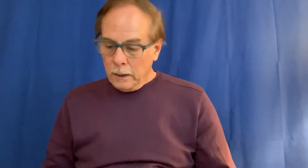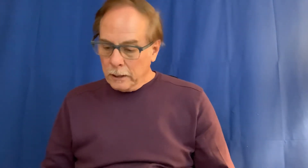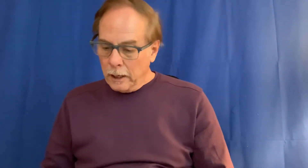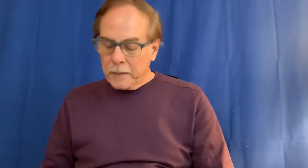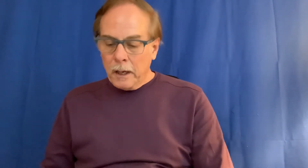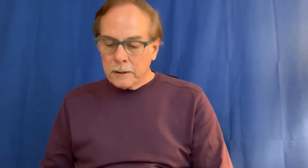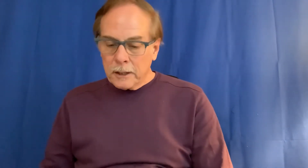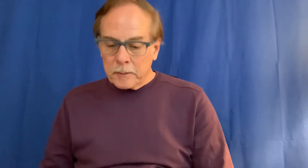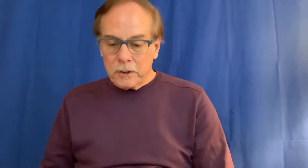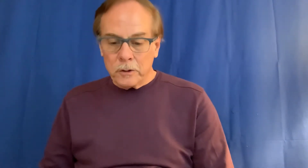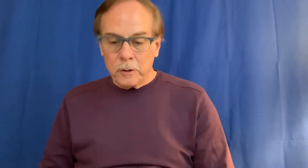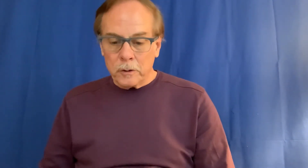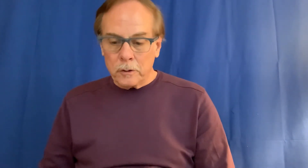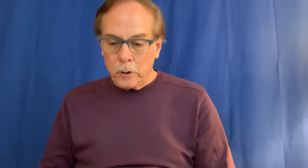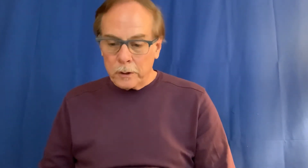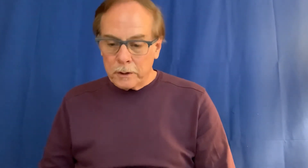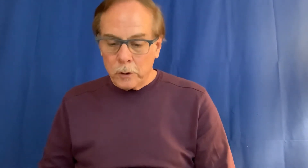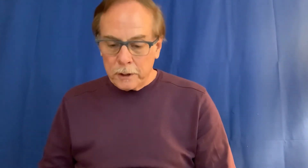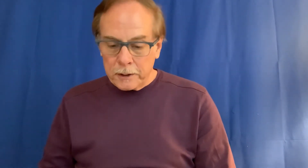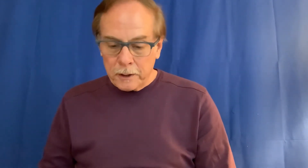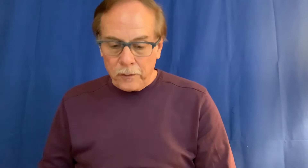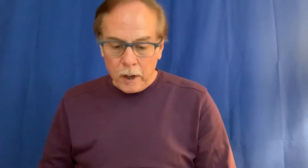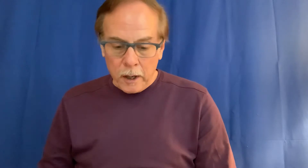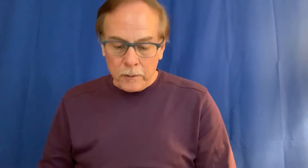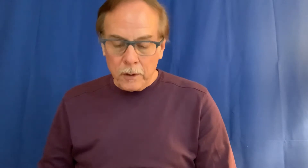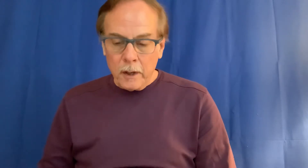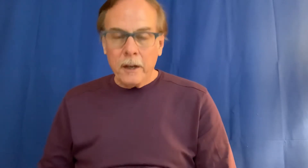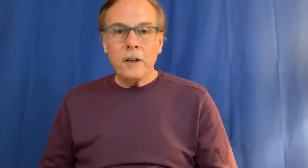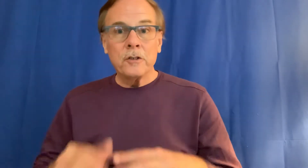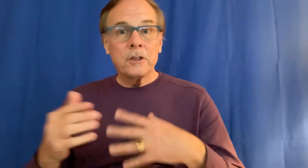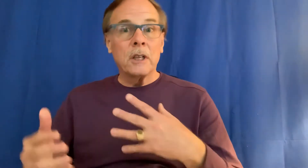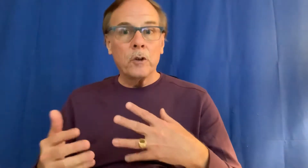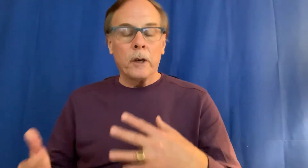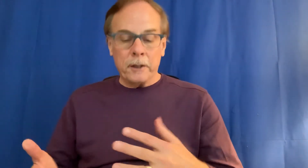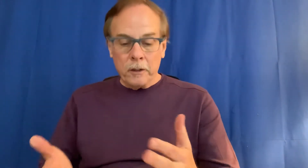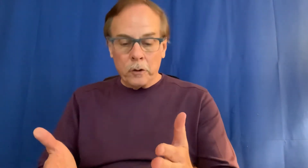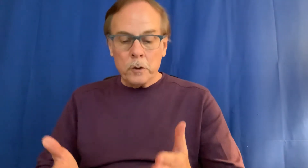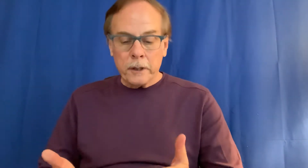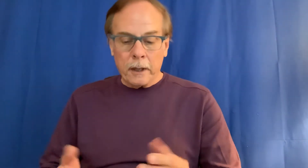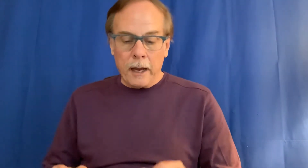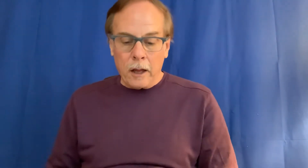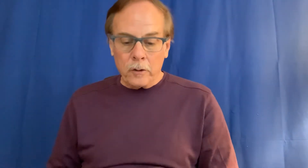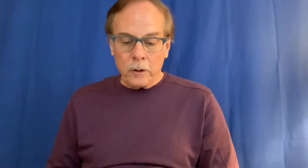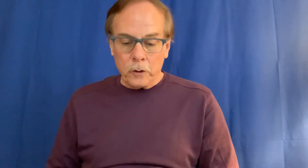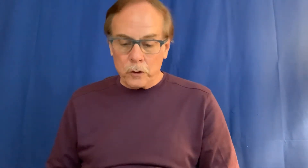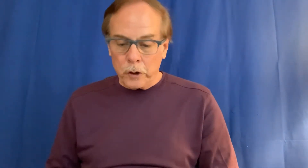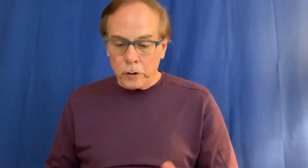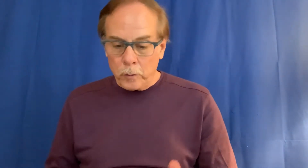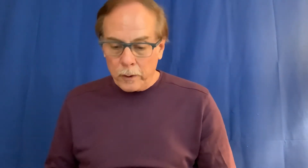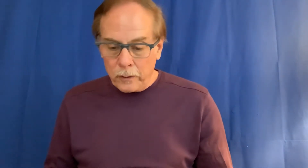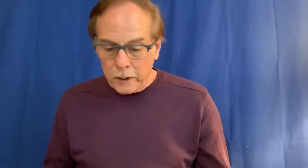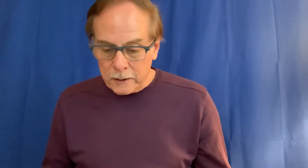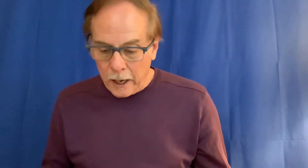Time concept introduced on 265. Here, just to give you an idea, they're using a calendar to show you when things